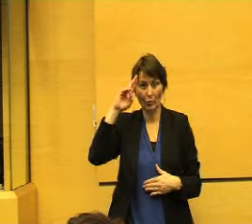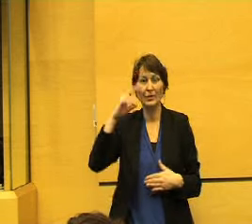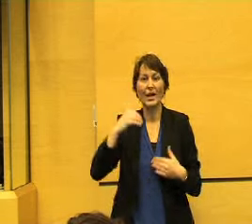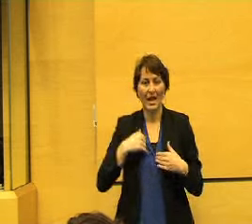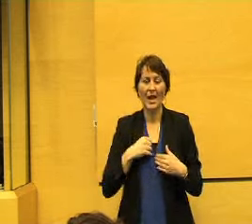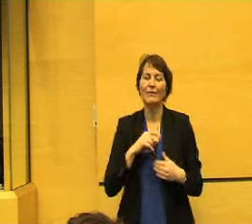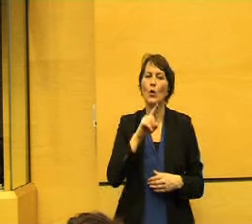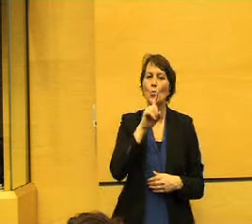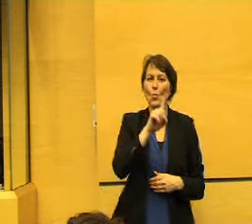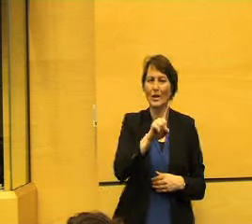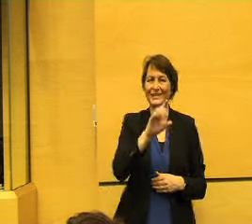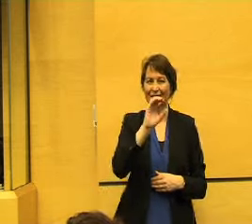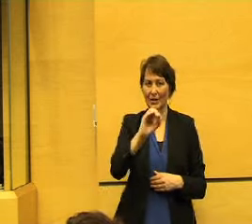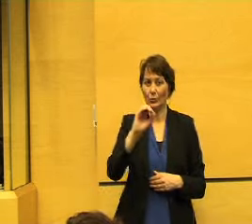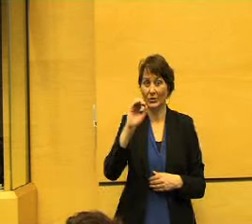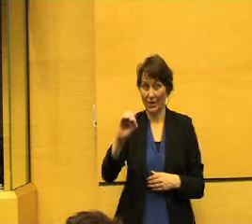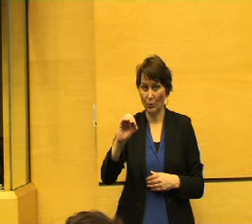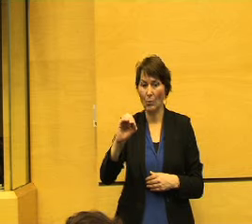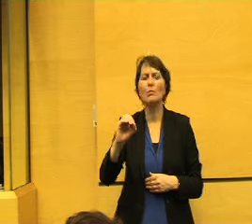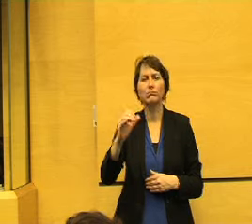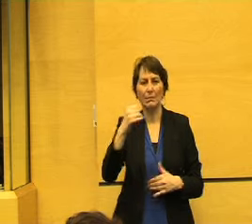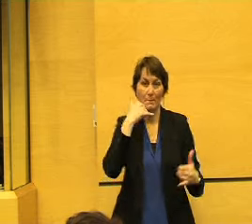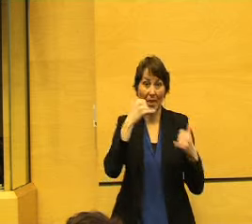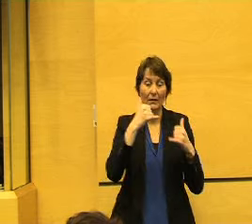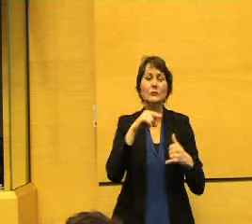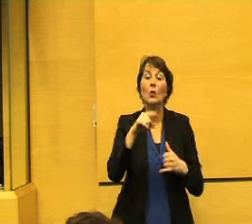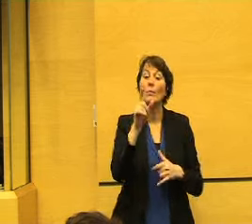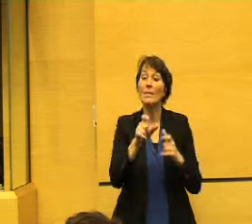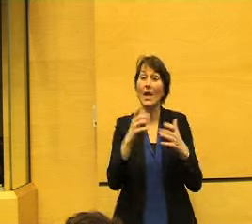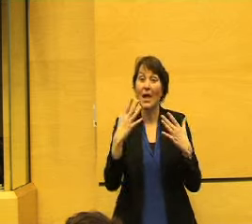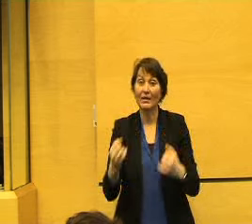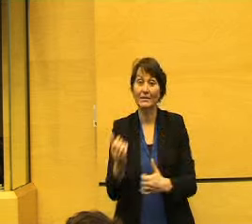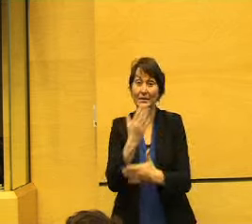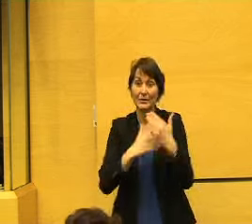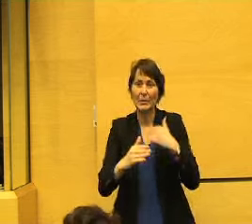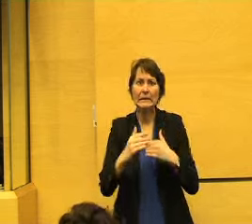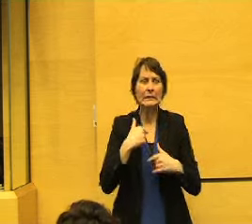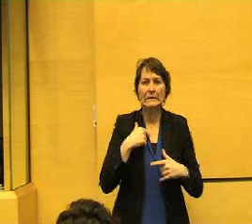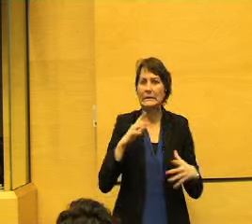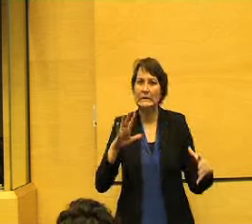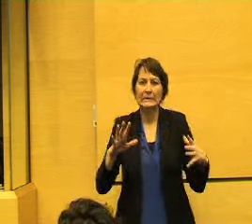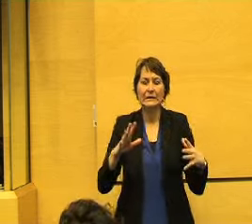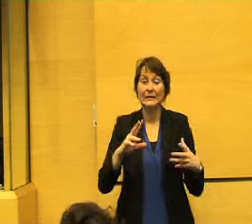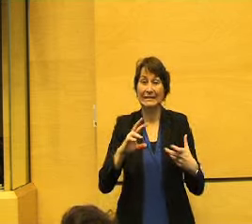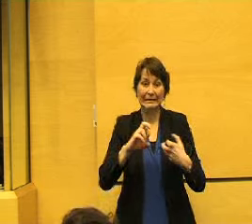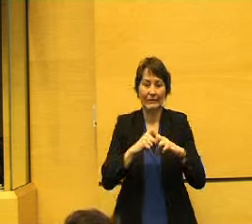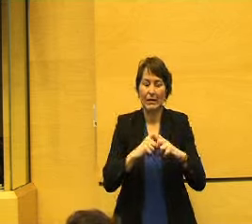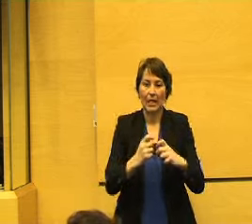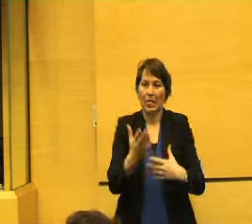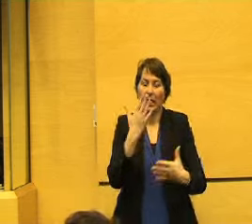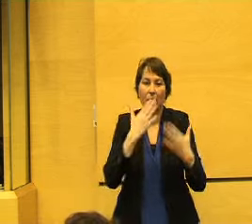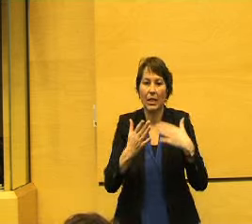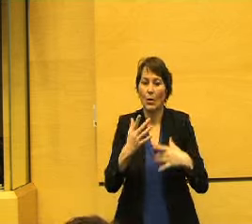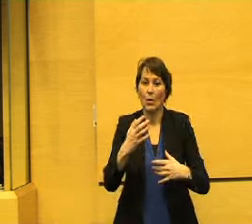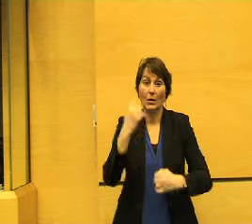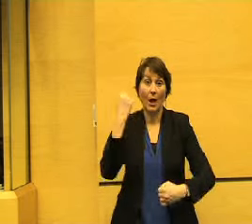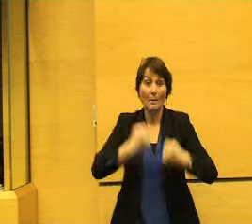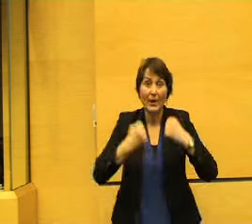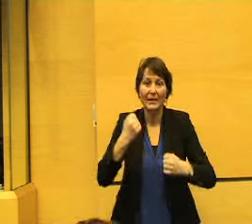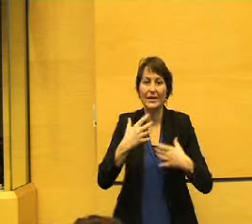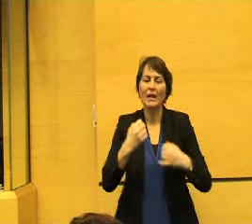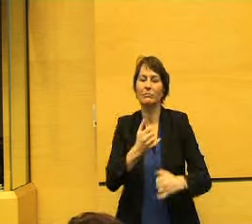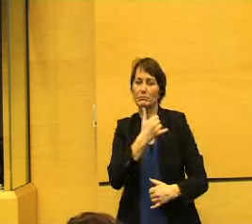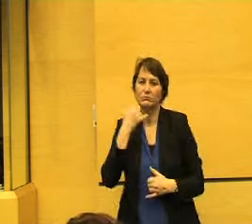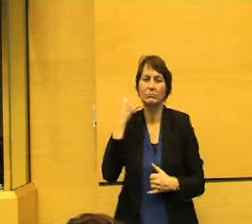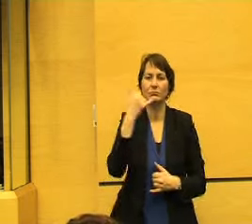1300 hotline service, where people with disabilities who experience any difficulty or complaints can call,